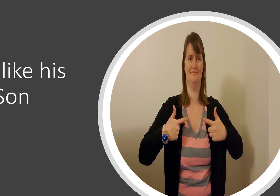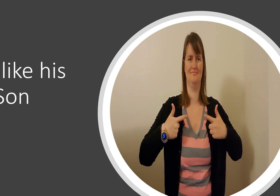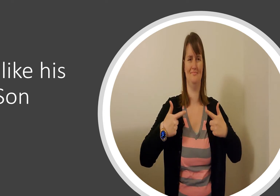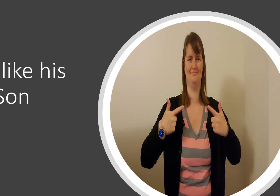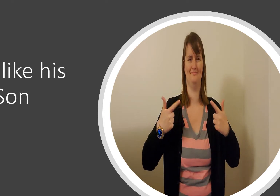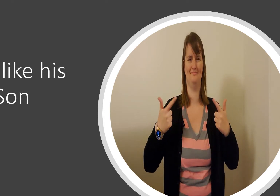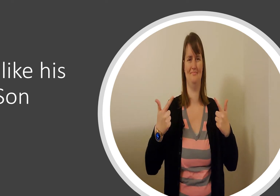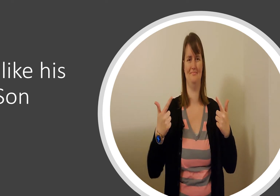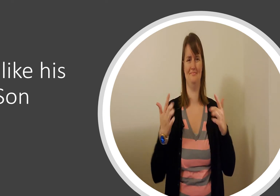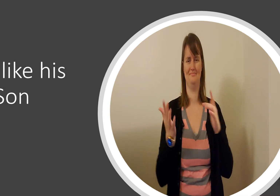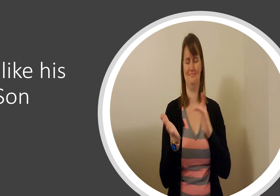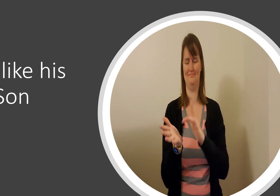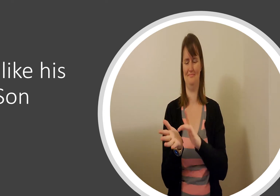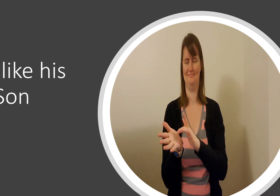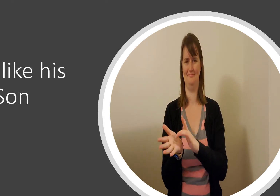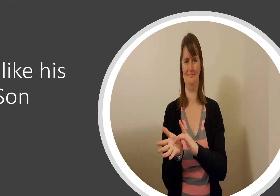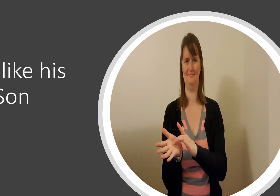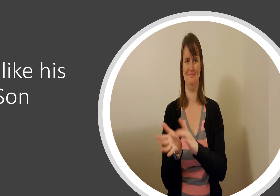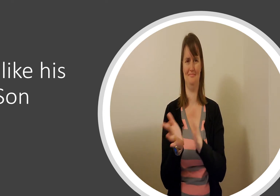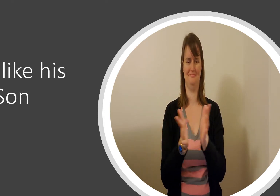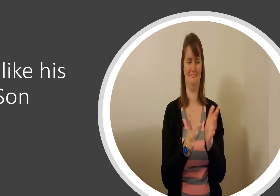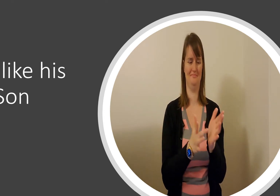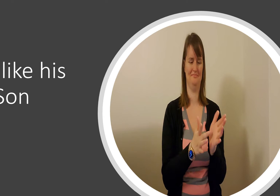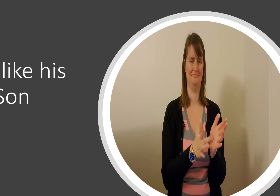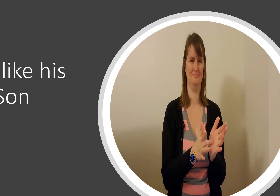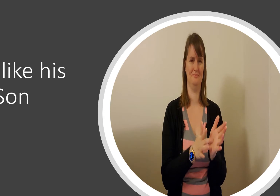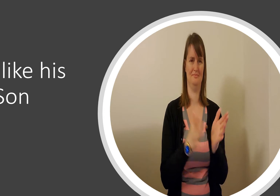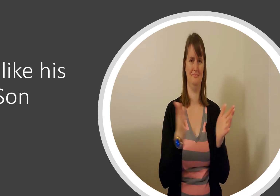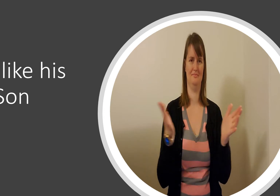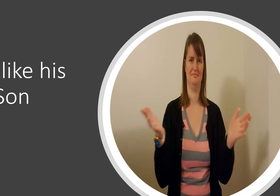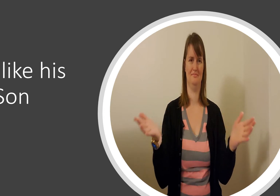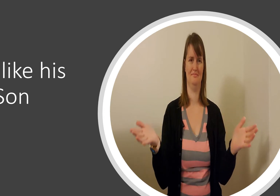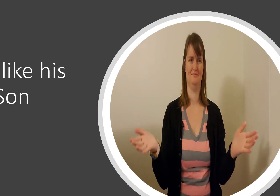Live like His Son.